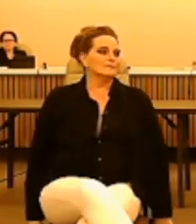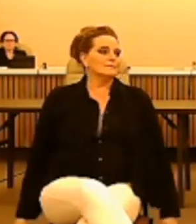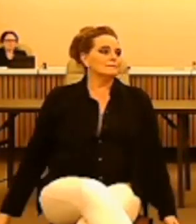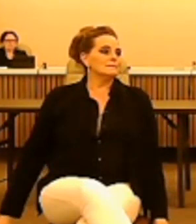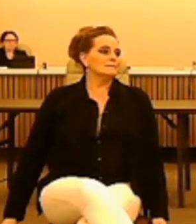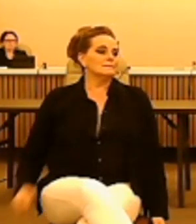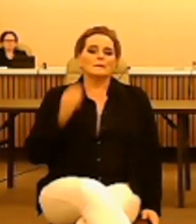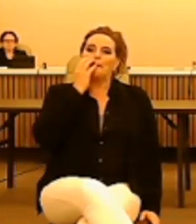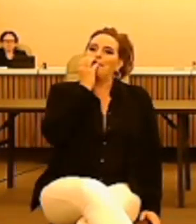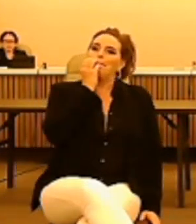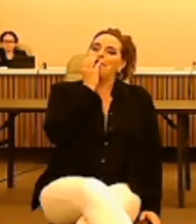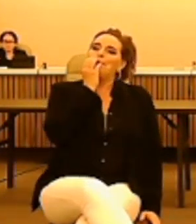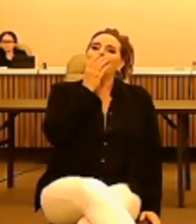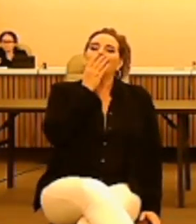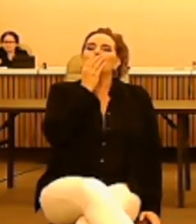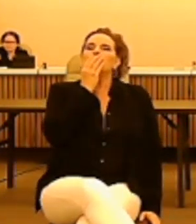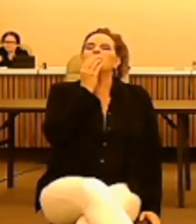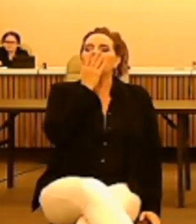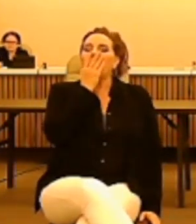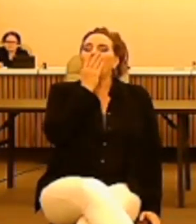It's all right, gotta scroll. Yeah.